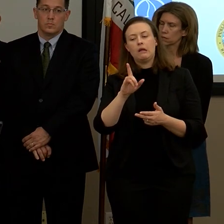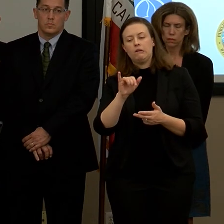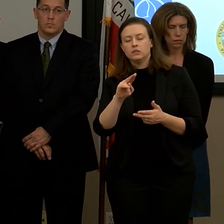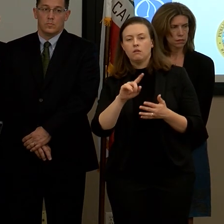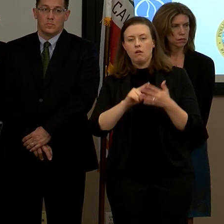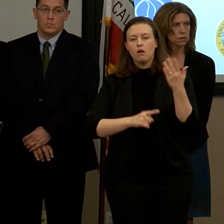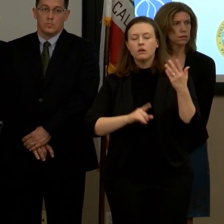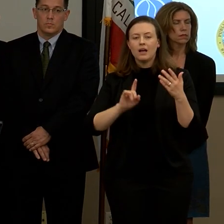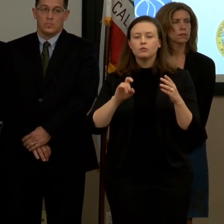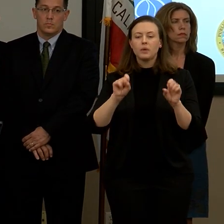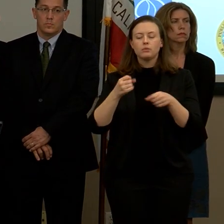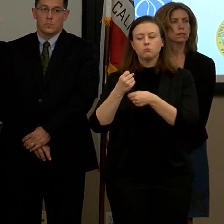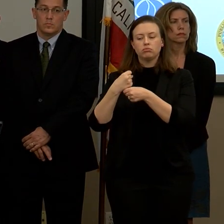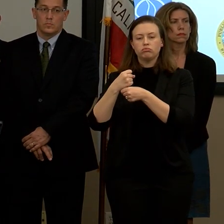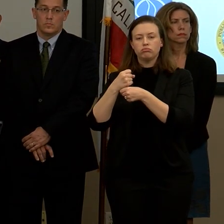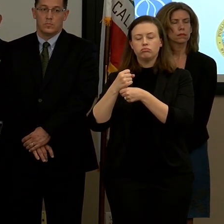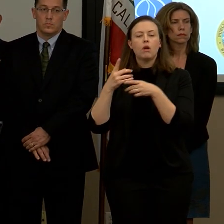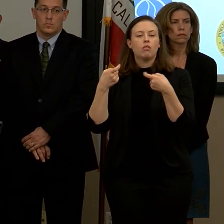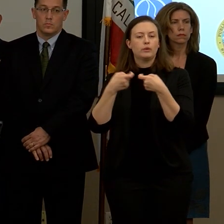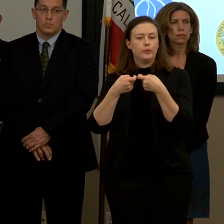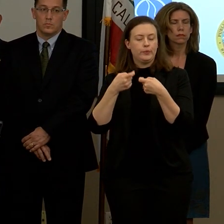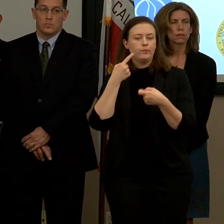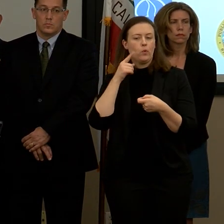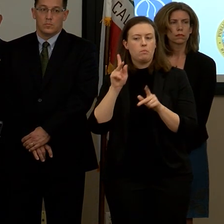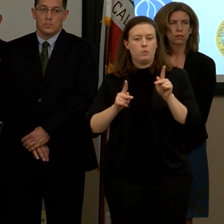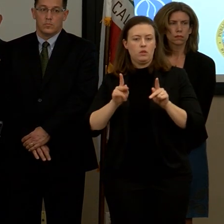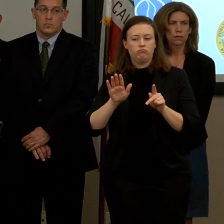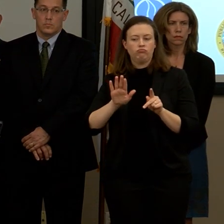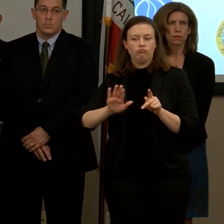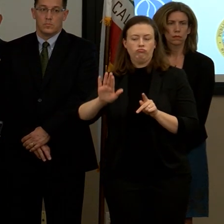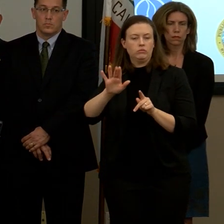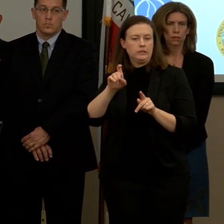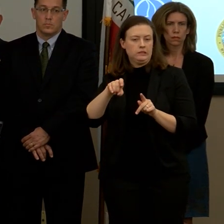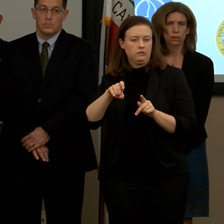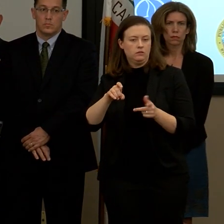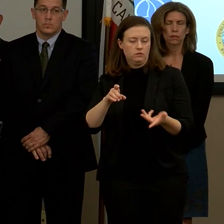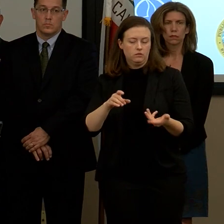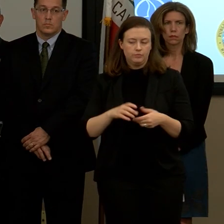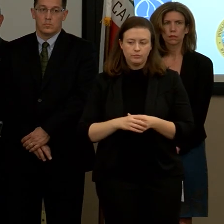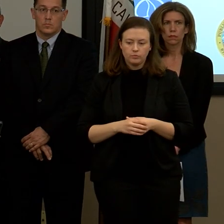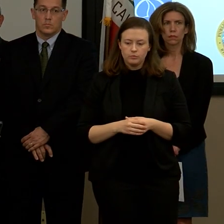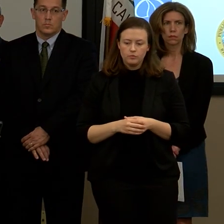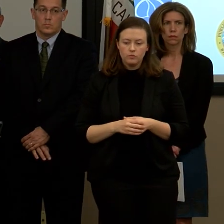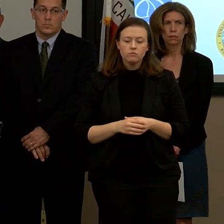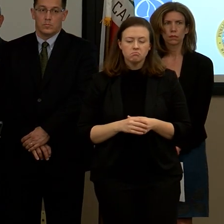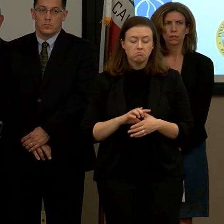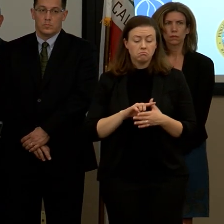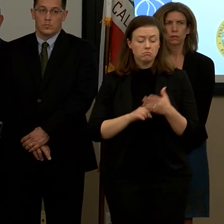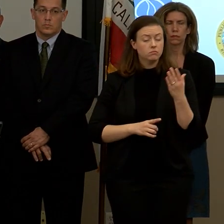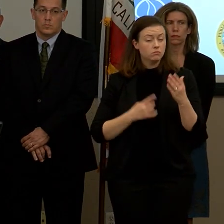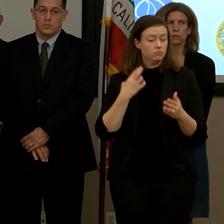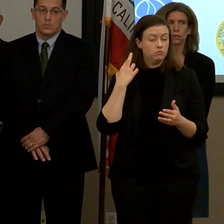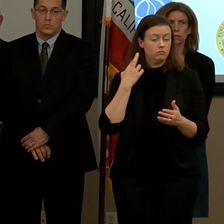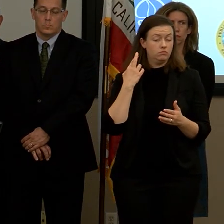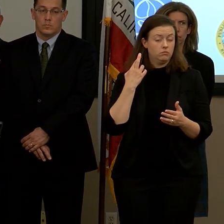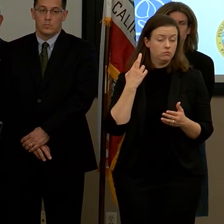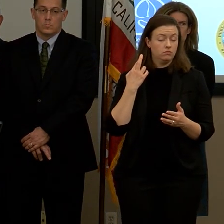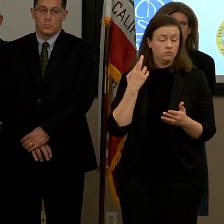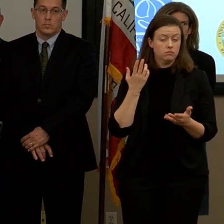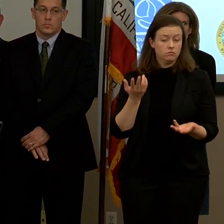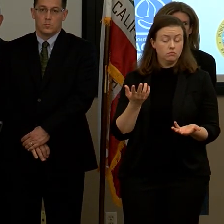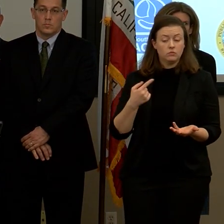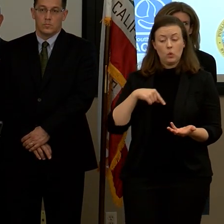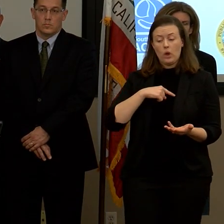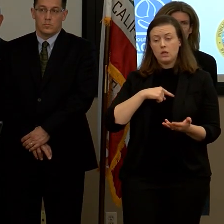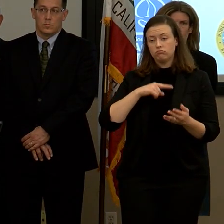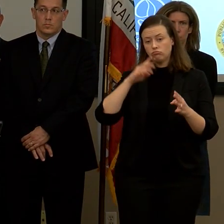to be able to produce electricity for people's needs. So for all those reasons, we came